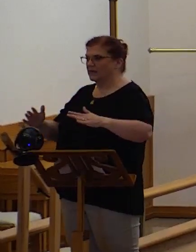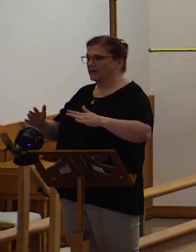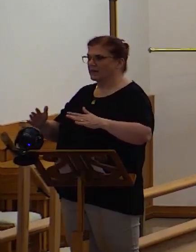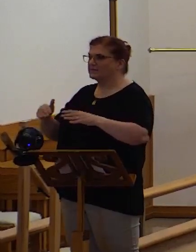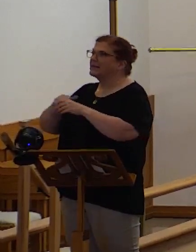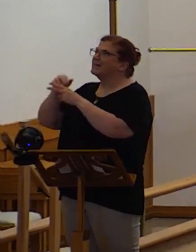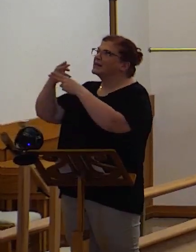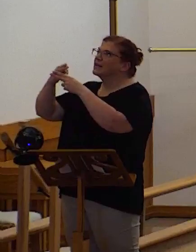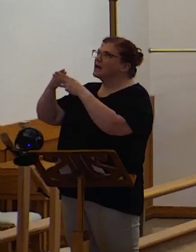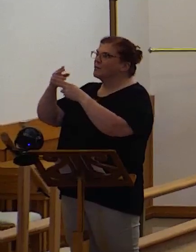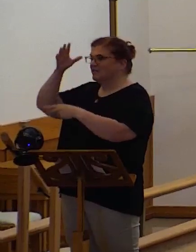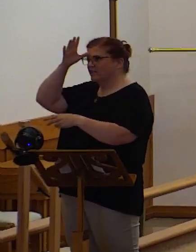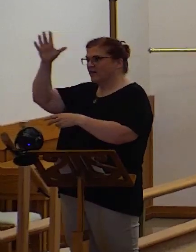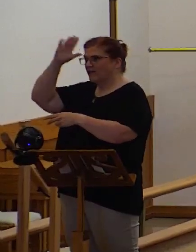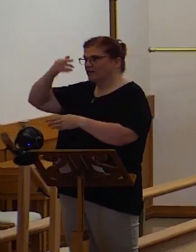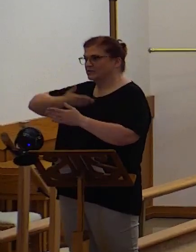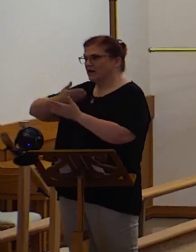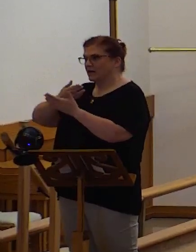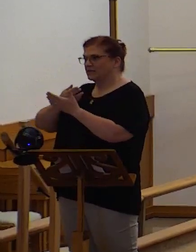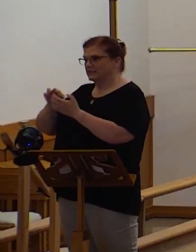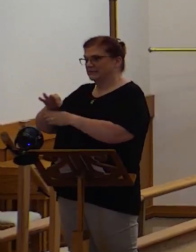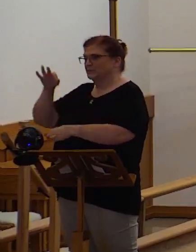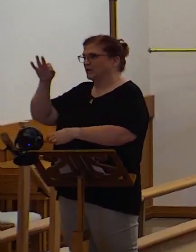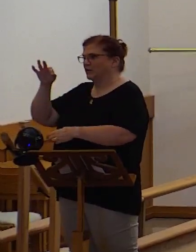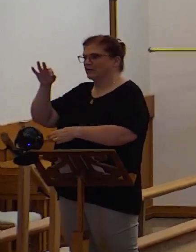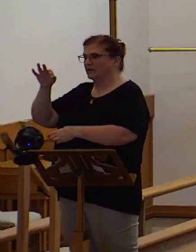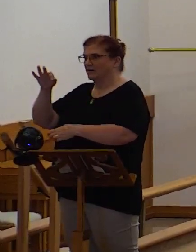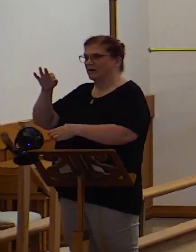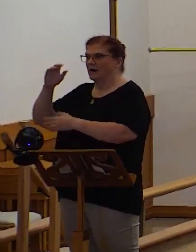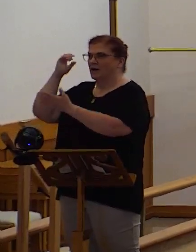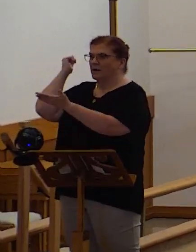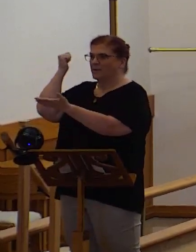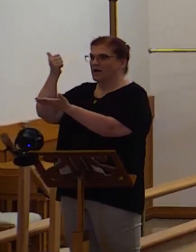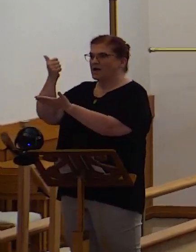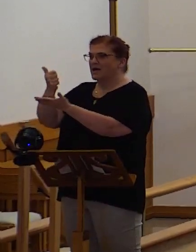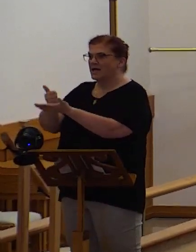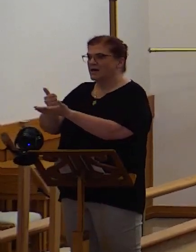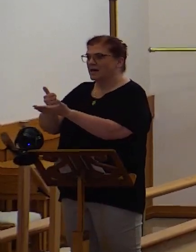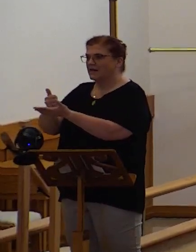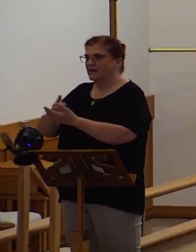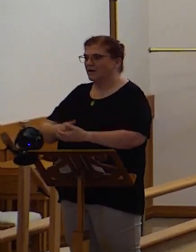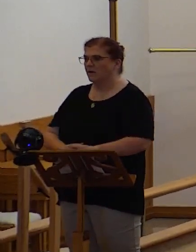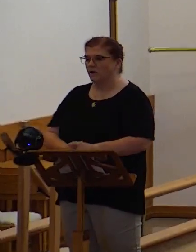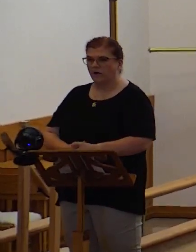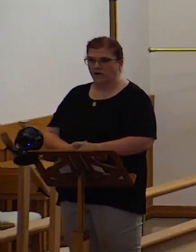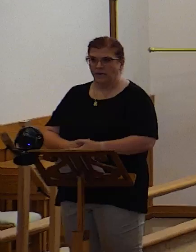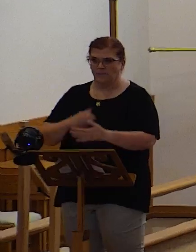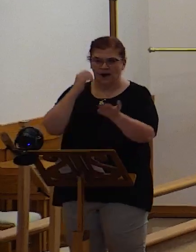name of the Father, Son, and Spirit, amen.